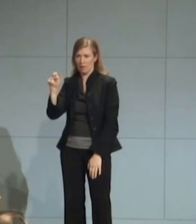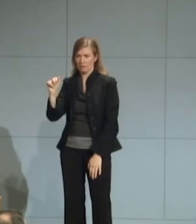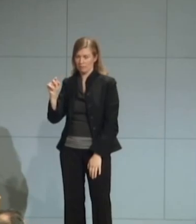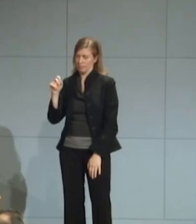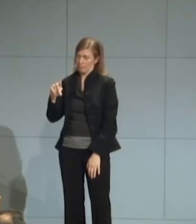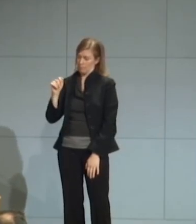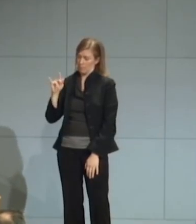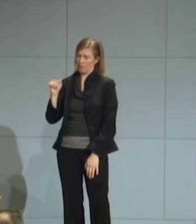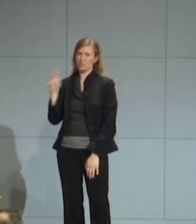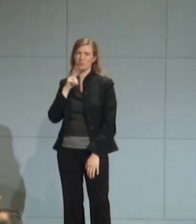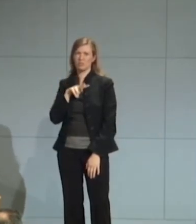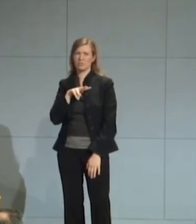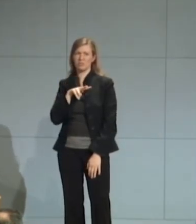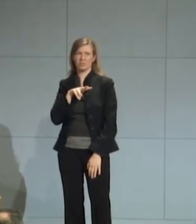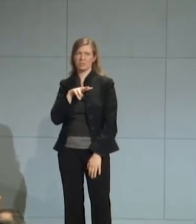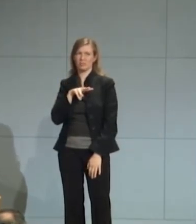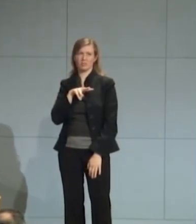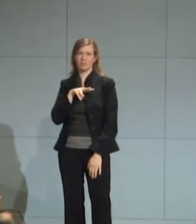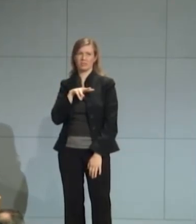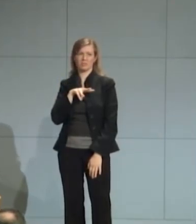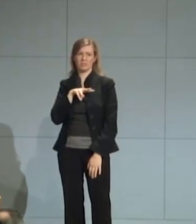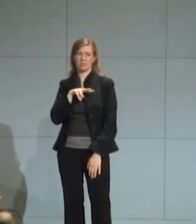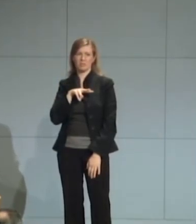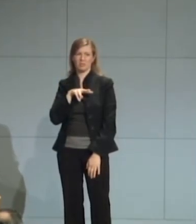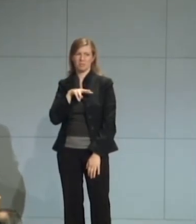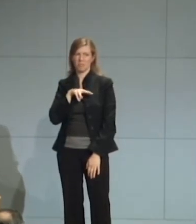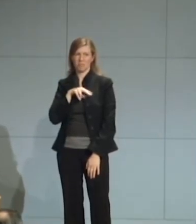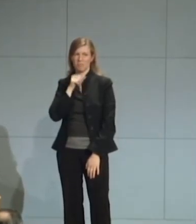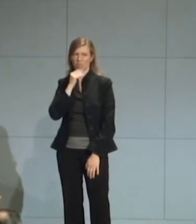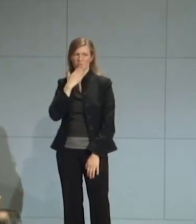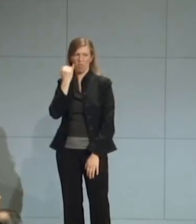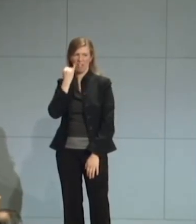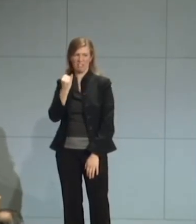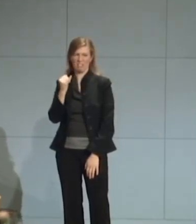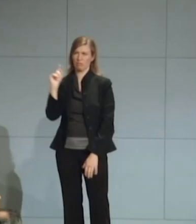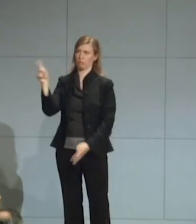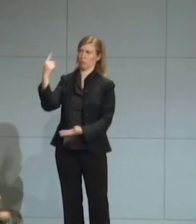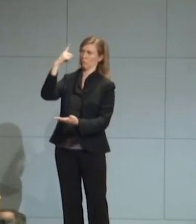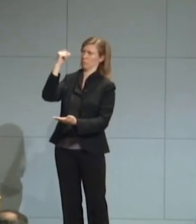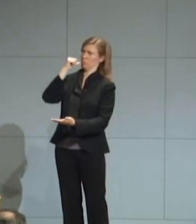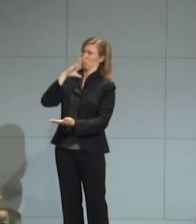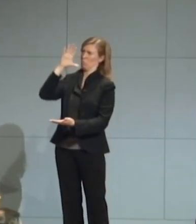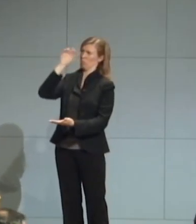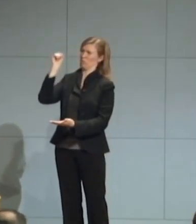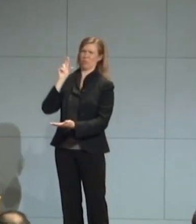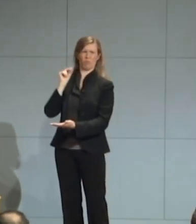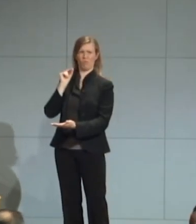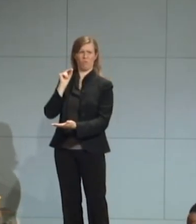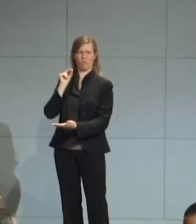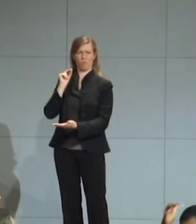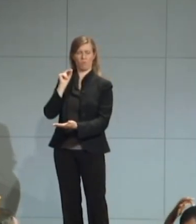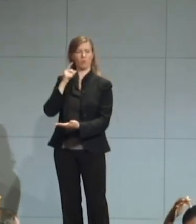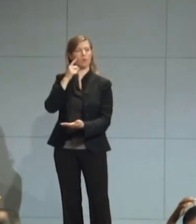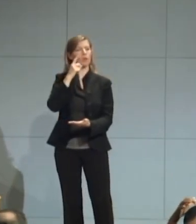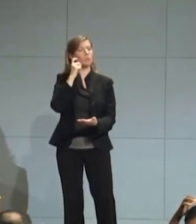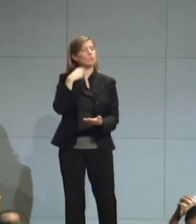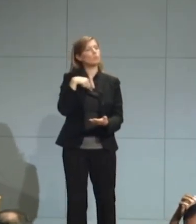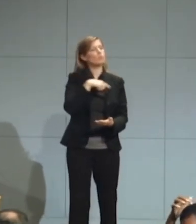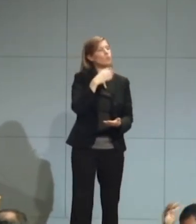of that history. And of course, let us be honest, just because this nation has made